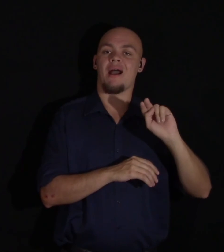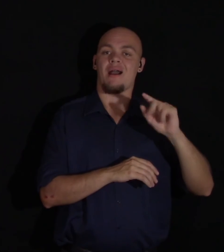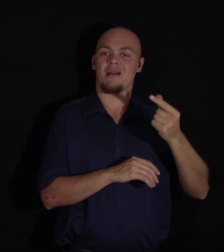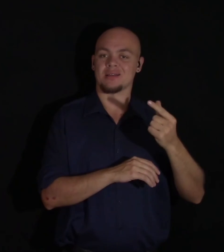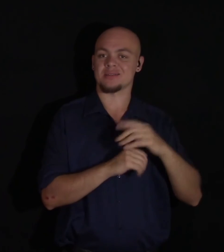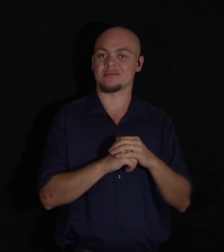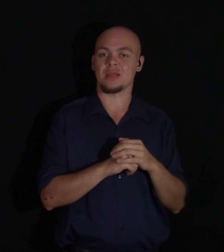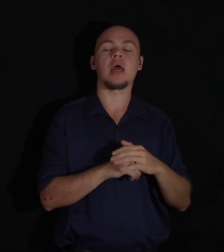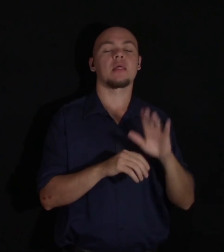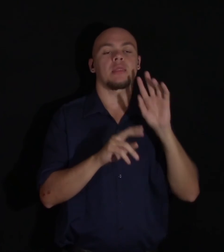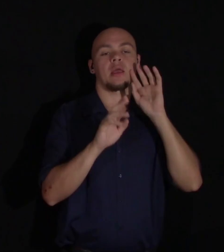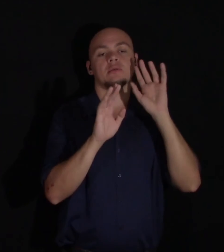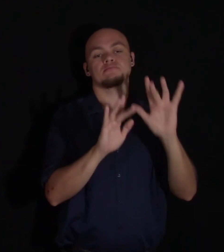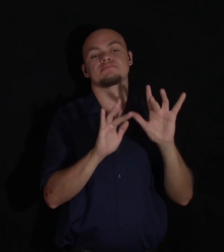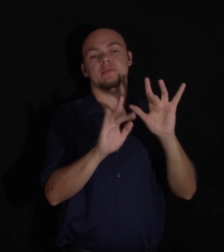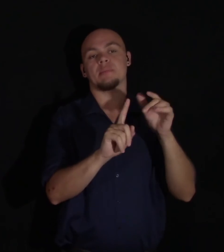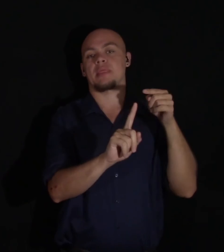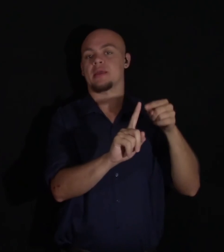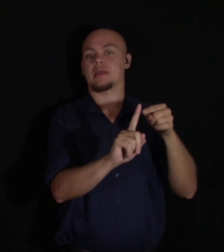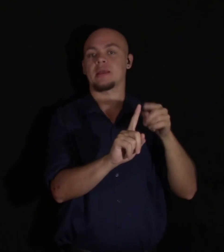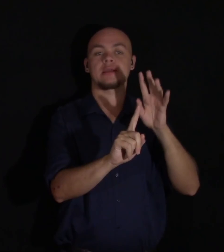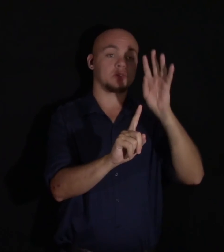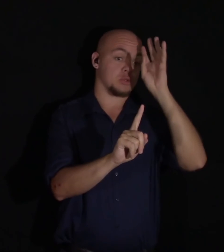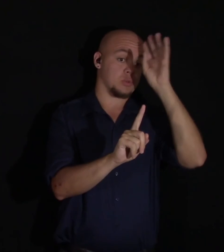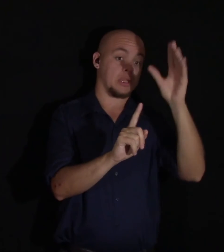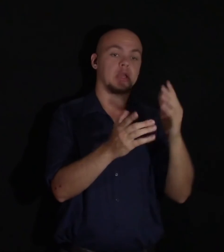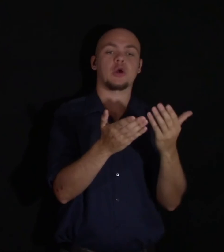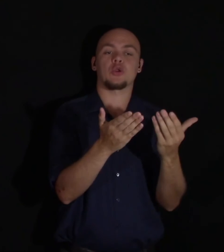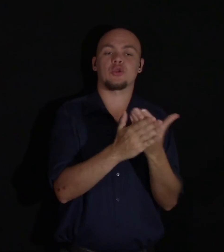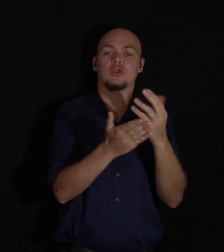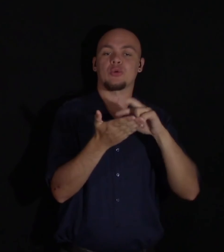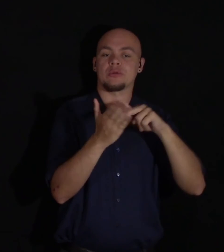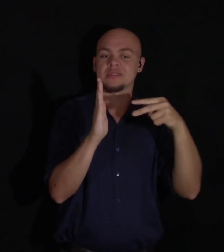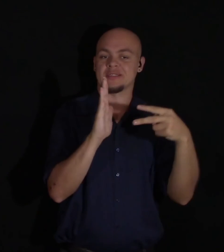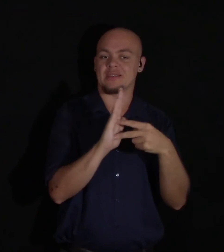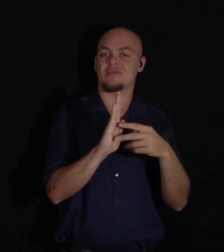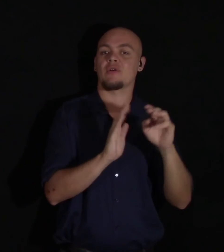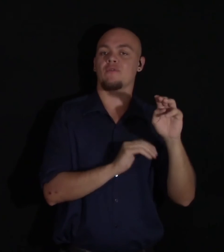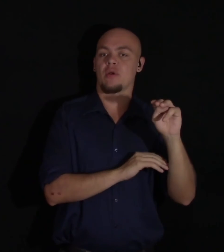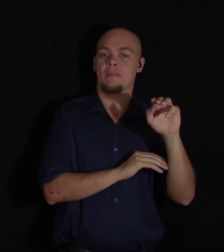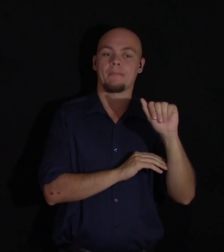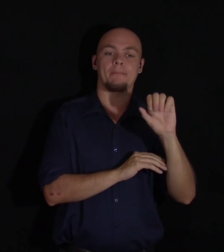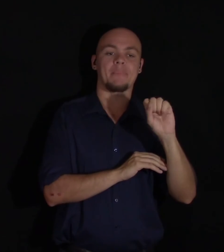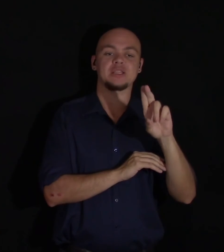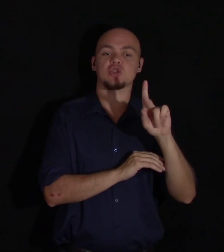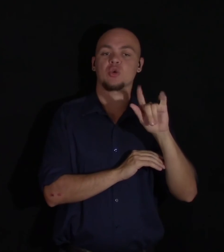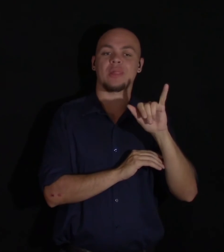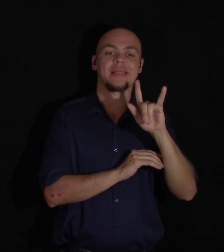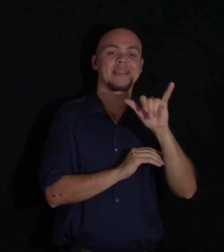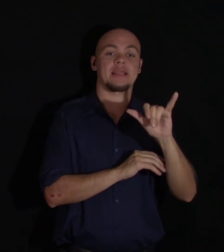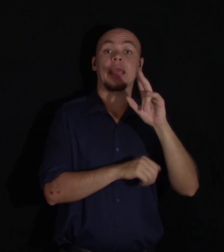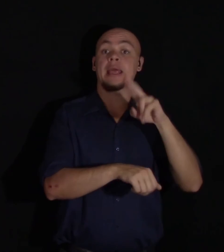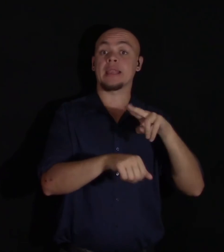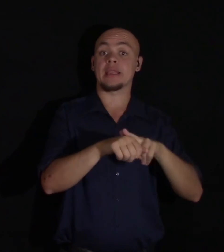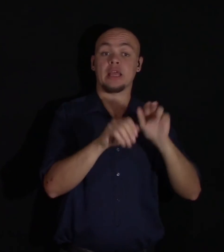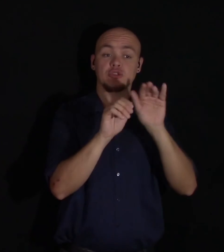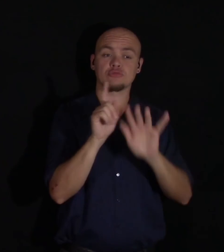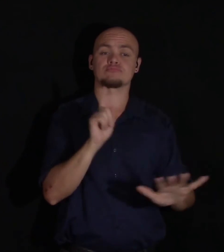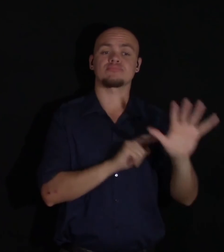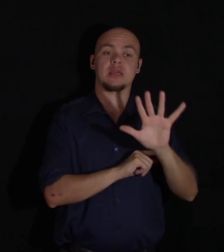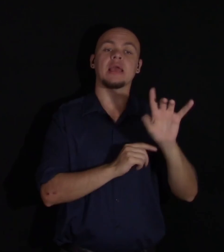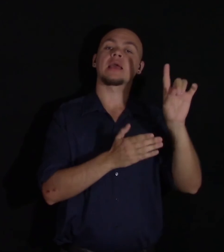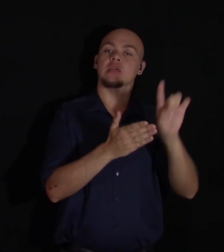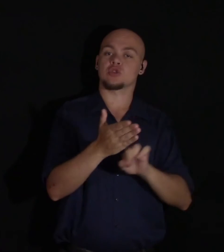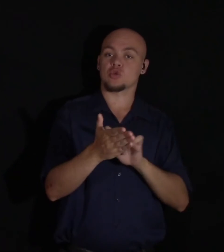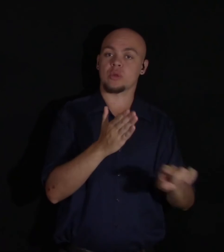feel empathy towards this artist because he is creating a new definition for masculinity nationwide, though he is still very wildly